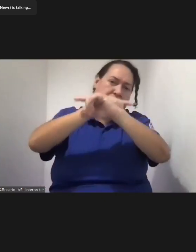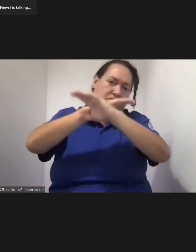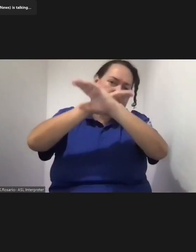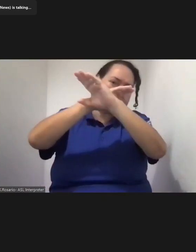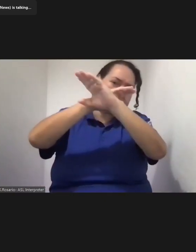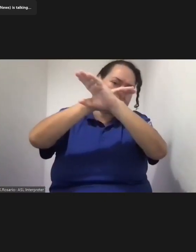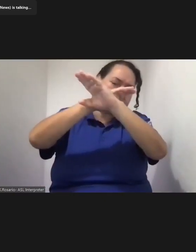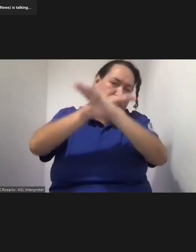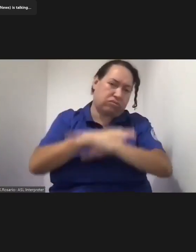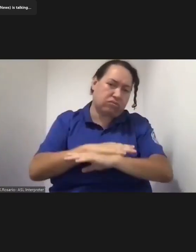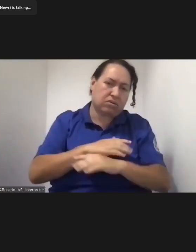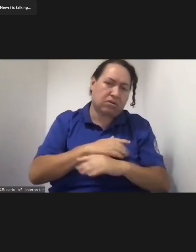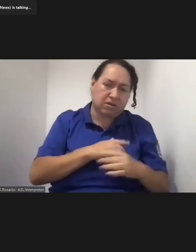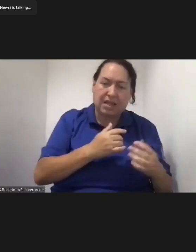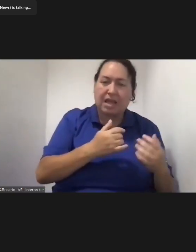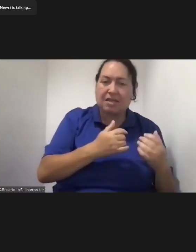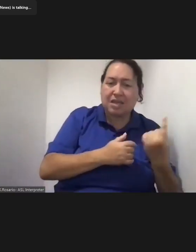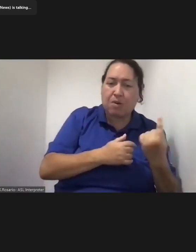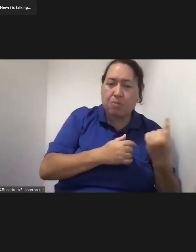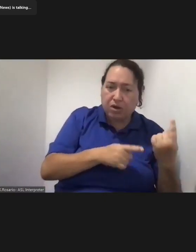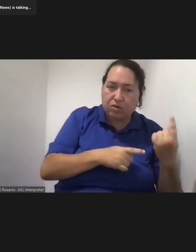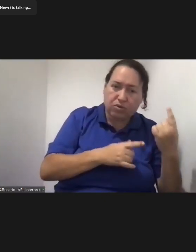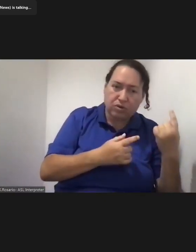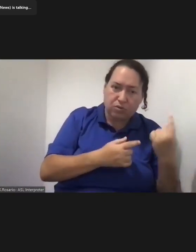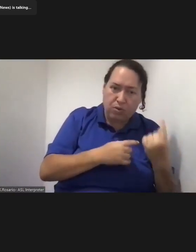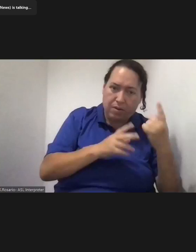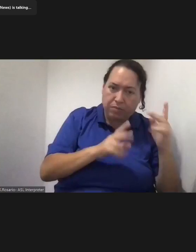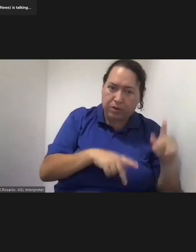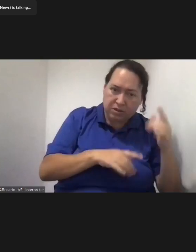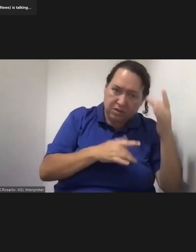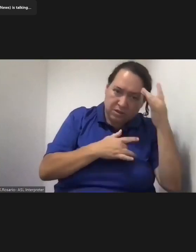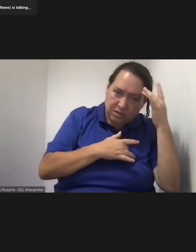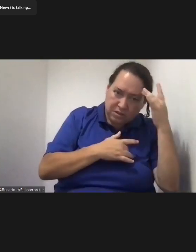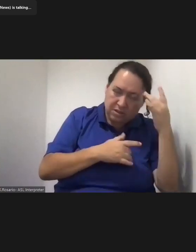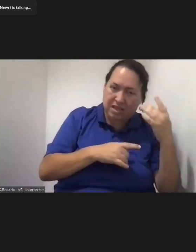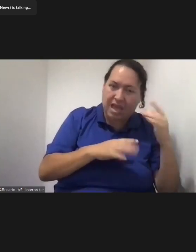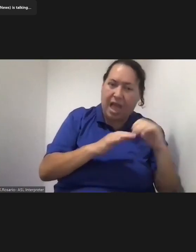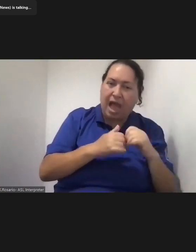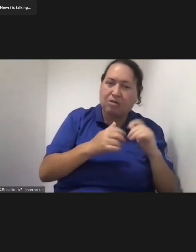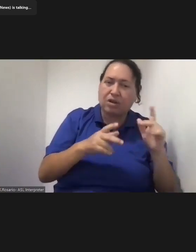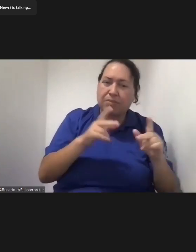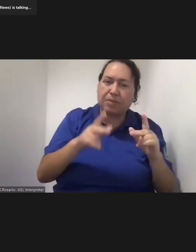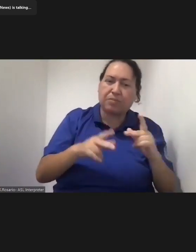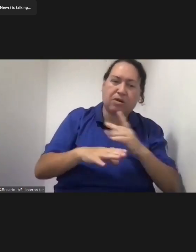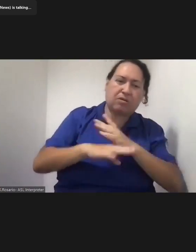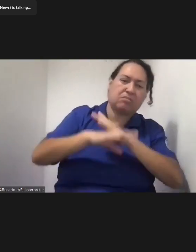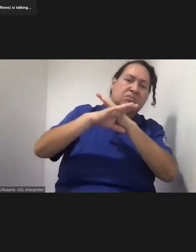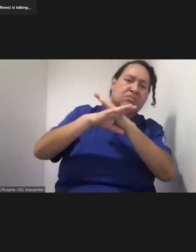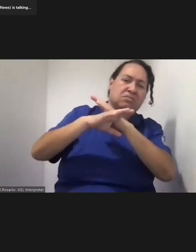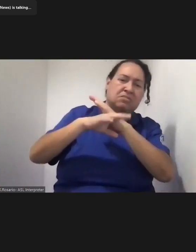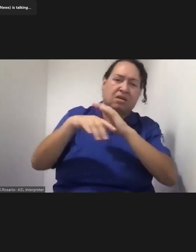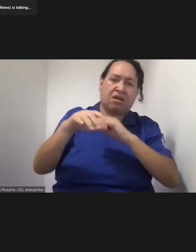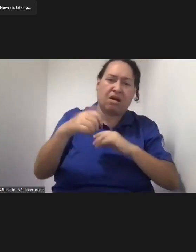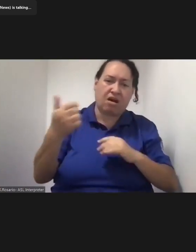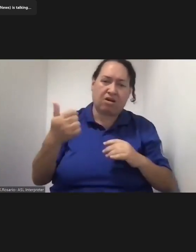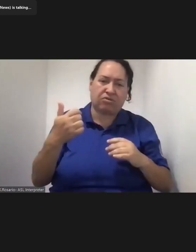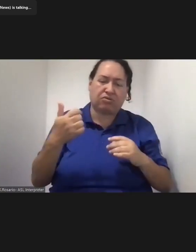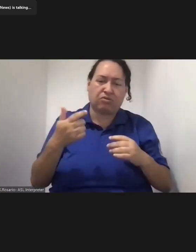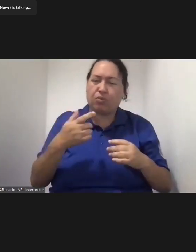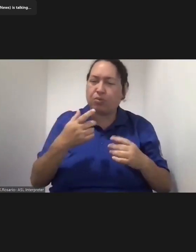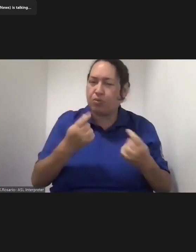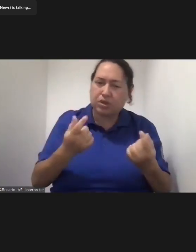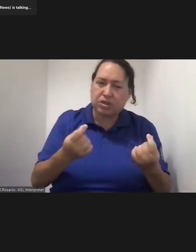there who was symptomatic, right? But how did people let their guard down in these other cases? Like, what did they do wrong?